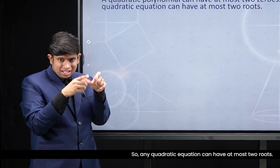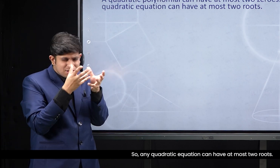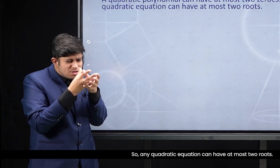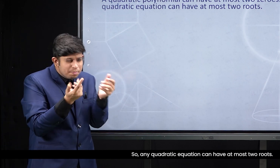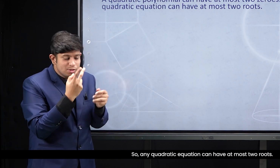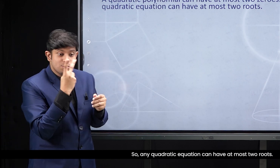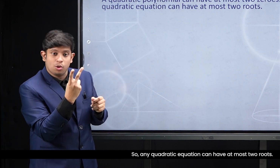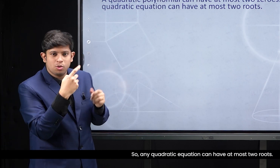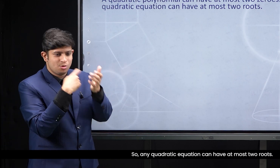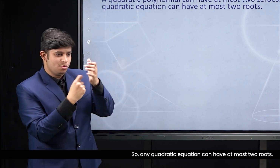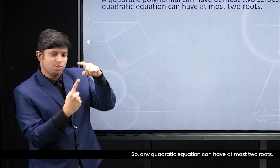have at most two roots.